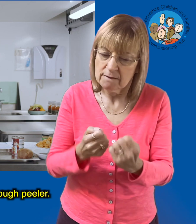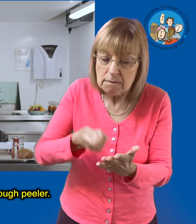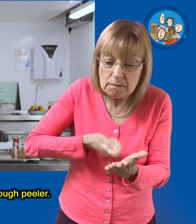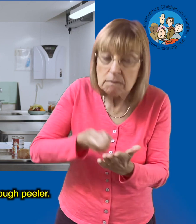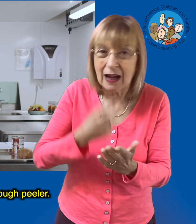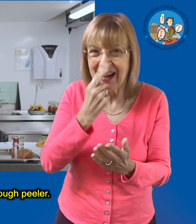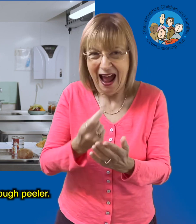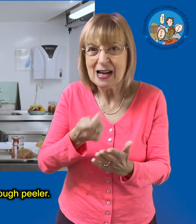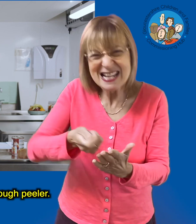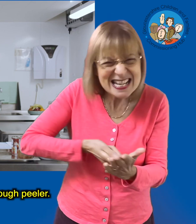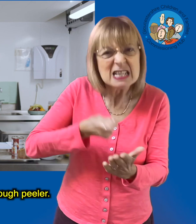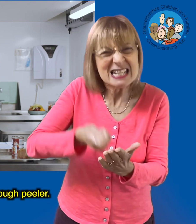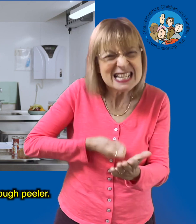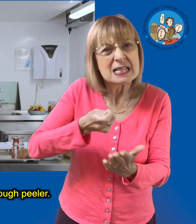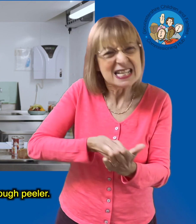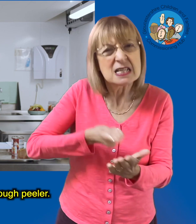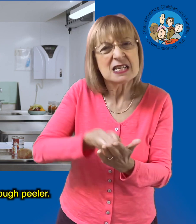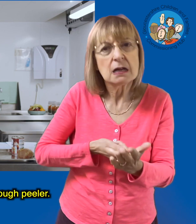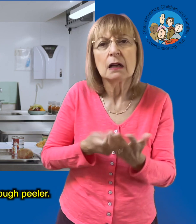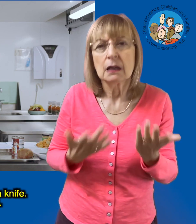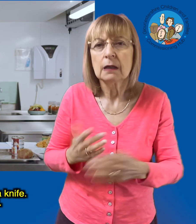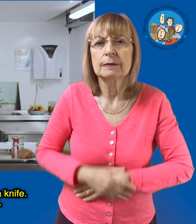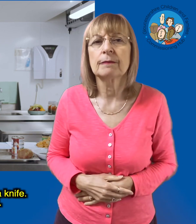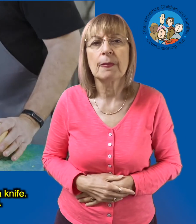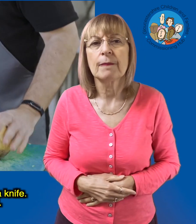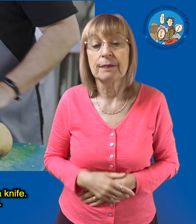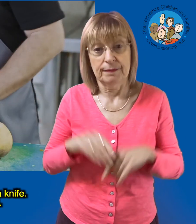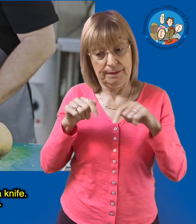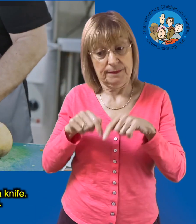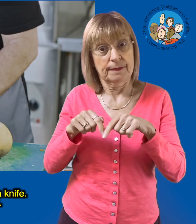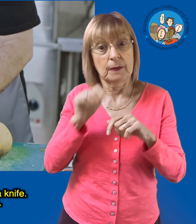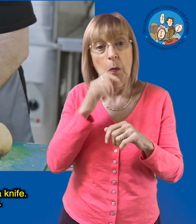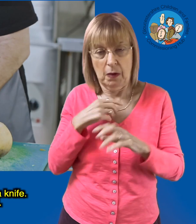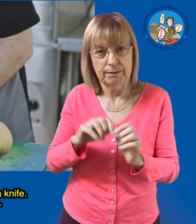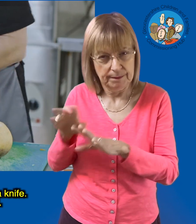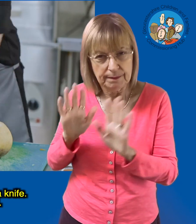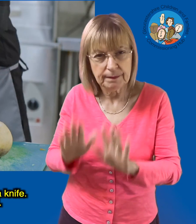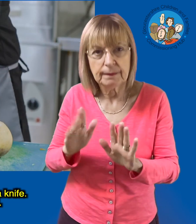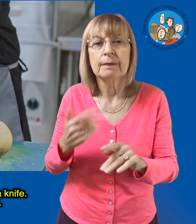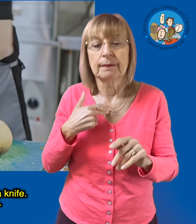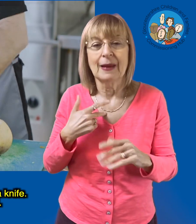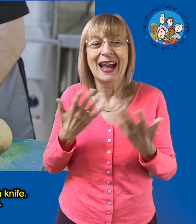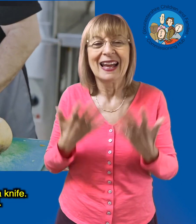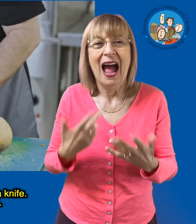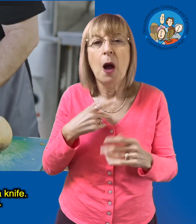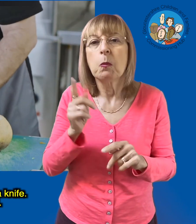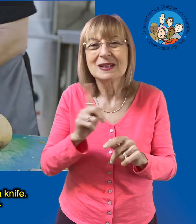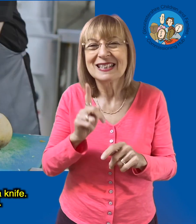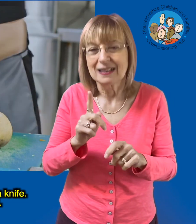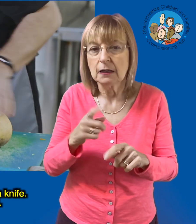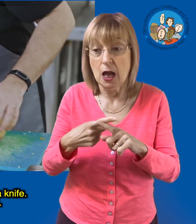But you can peel it if you've got a strong enough peeler. But this one I'm going to do with a knife. All waste into the bowl as